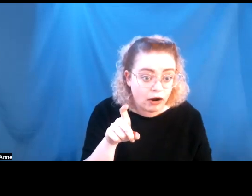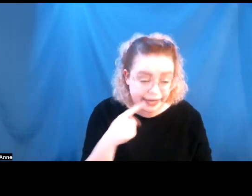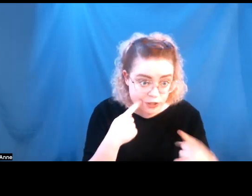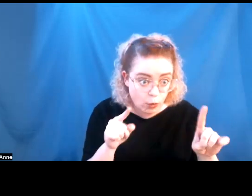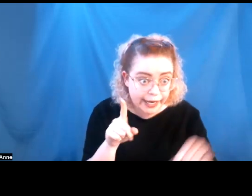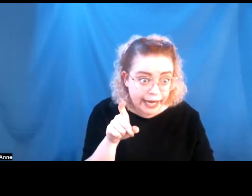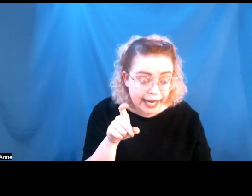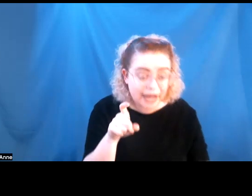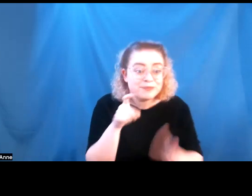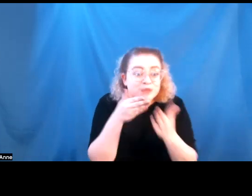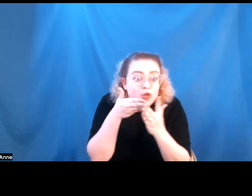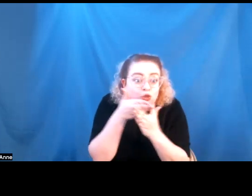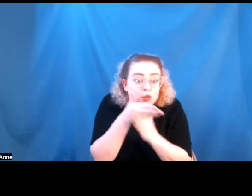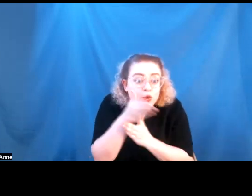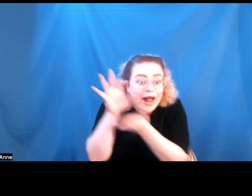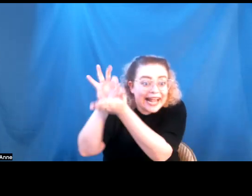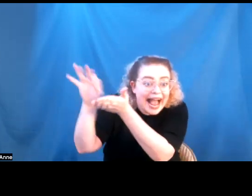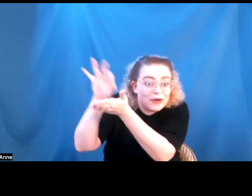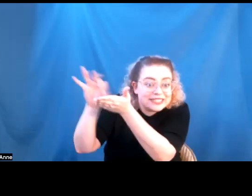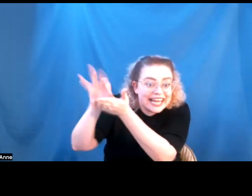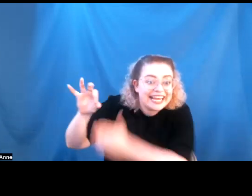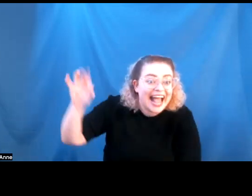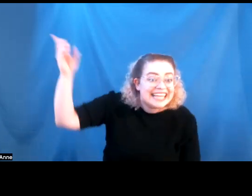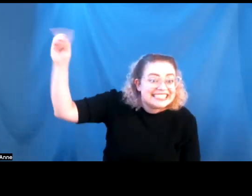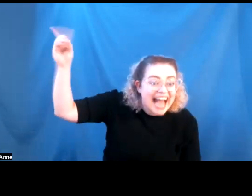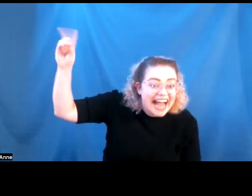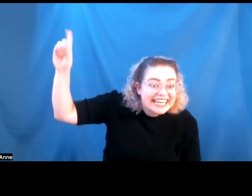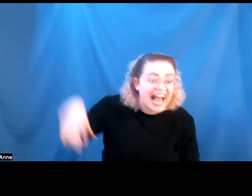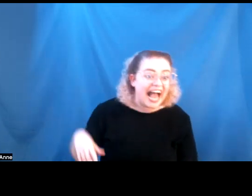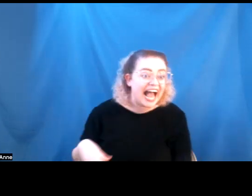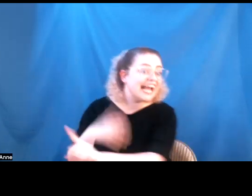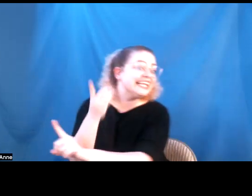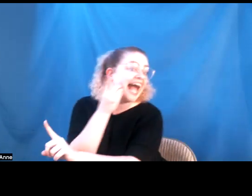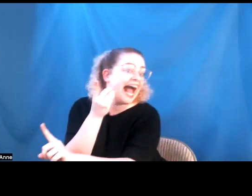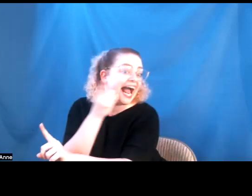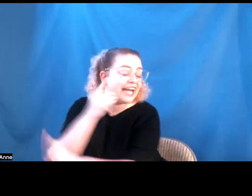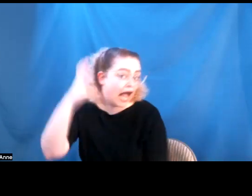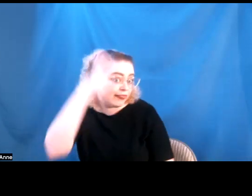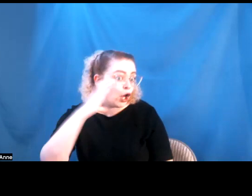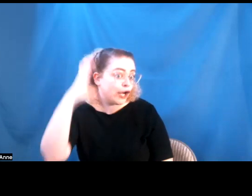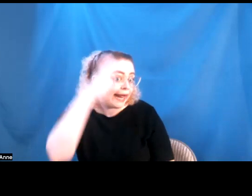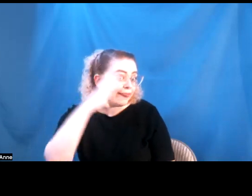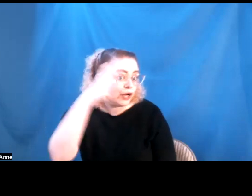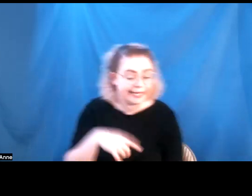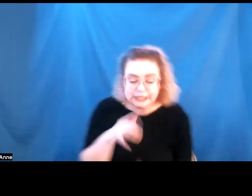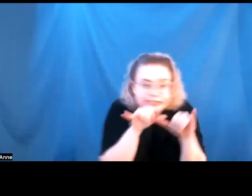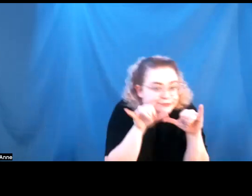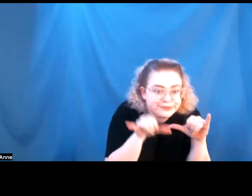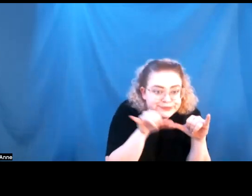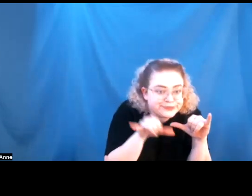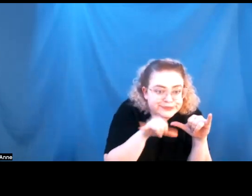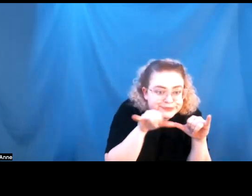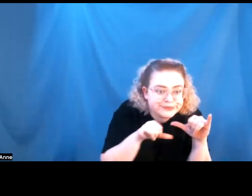Through counting, Dinah, there's Chloe looking for her. Through seeking, where'd